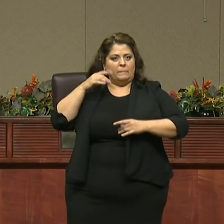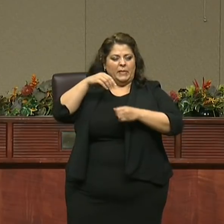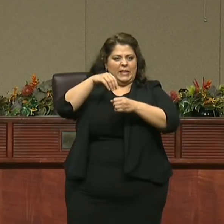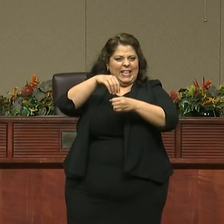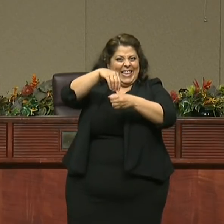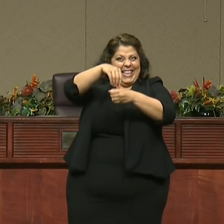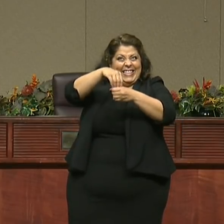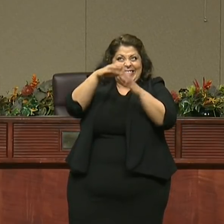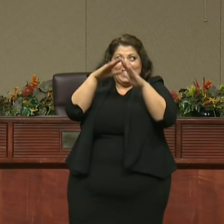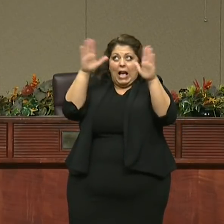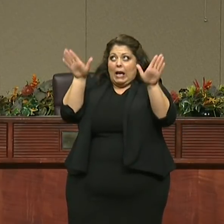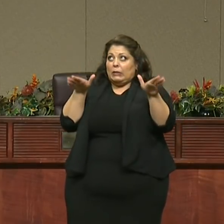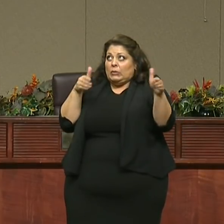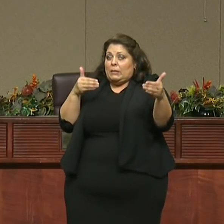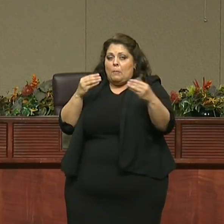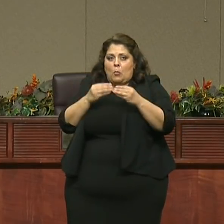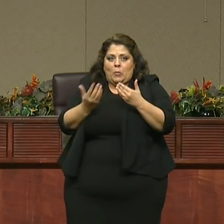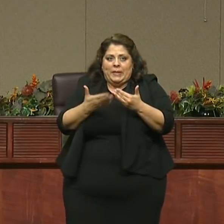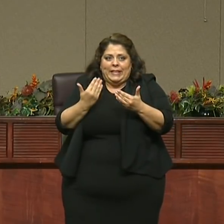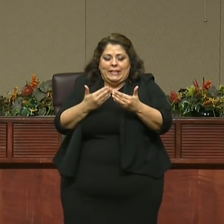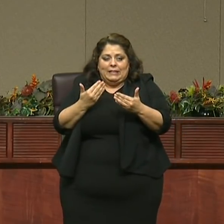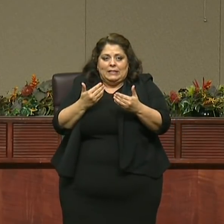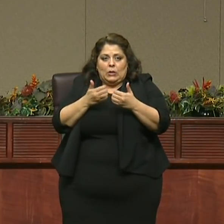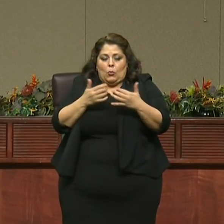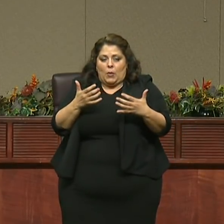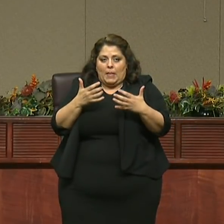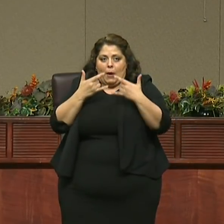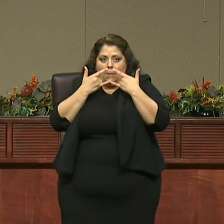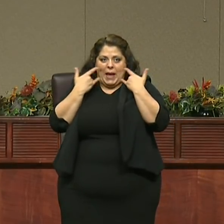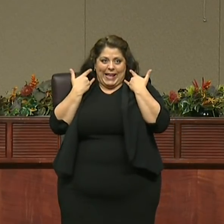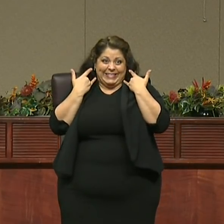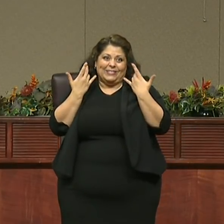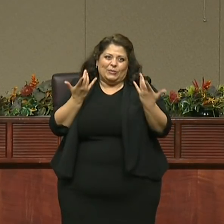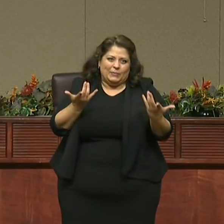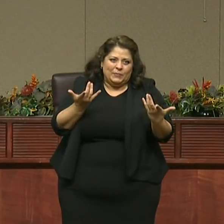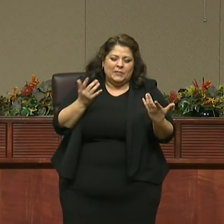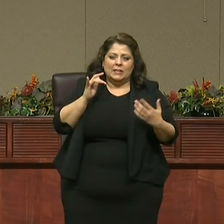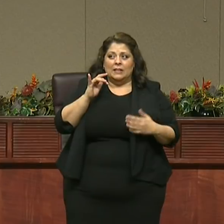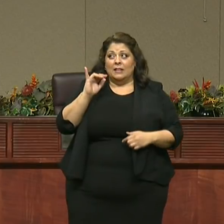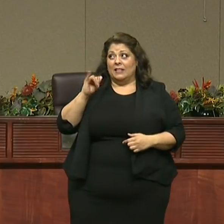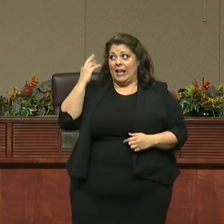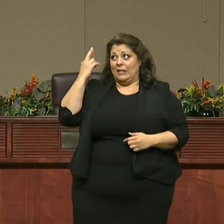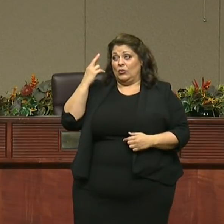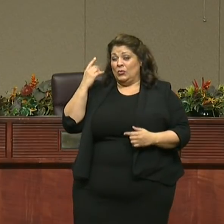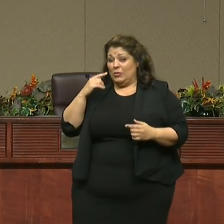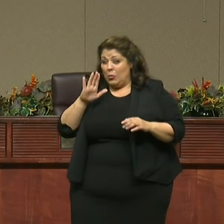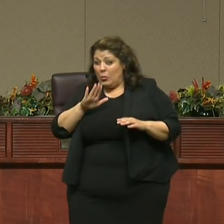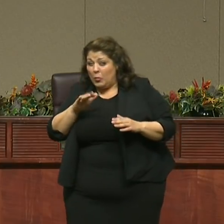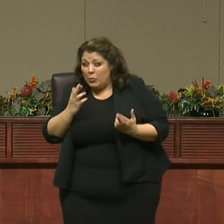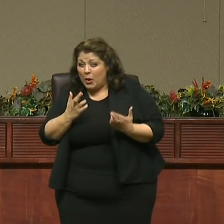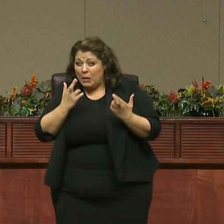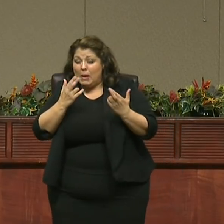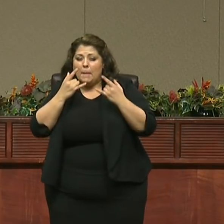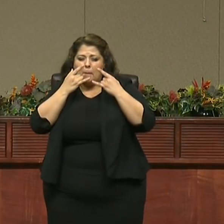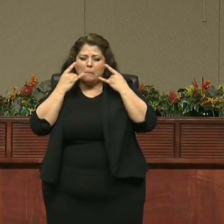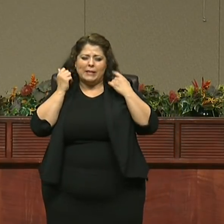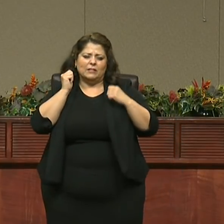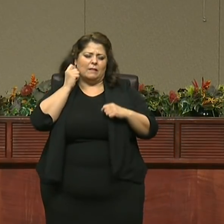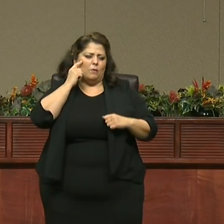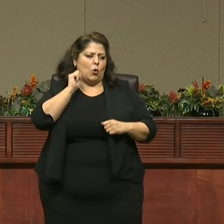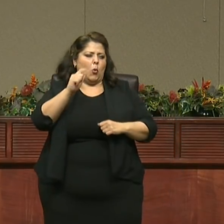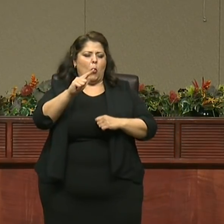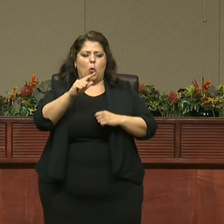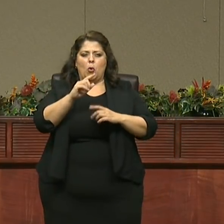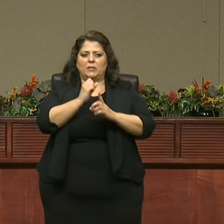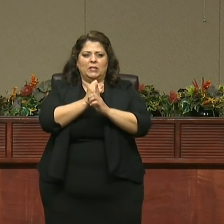quite easily if people are not wearing masks. And that's why they are recommended in all circumstances. So as